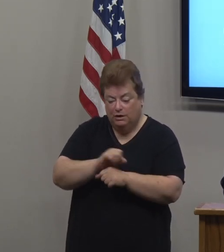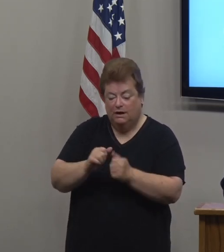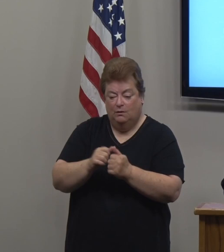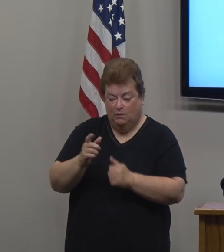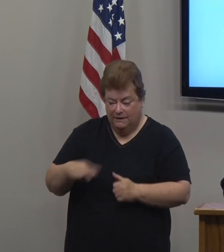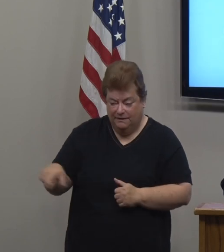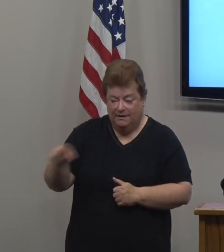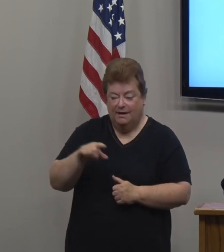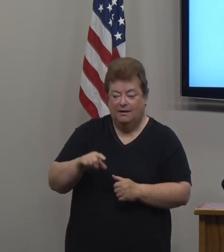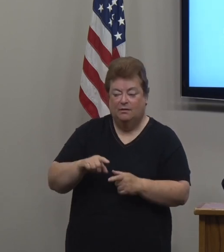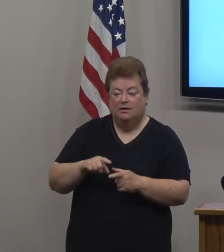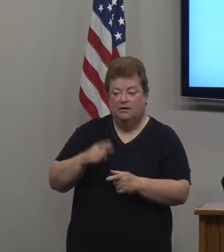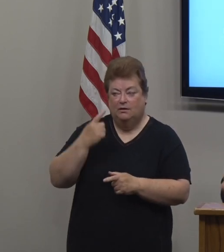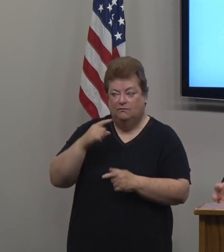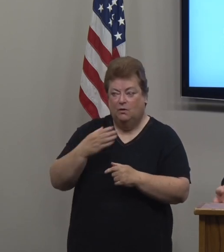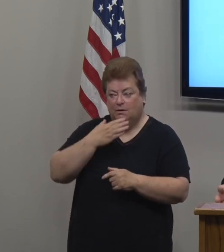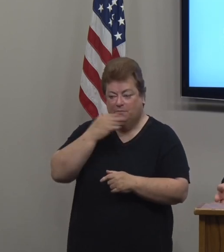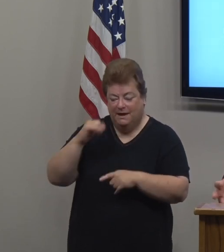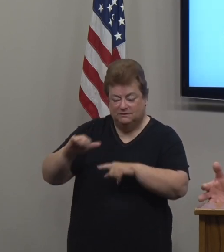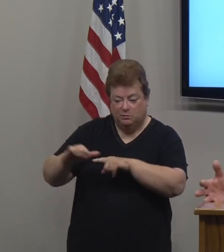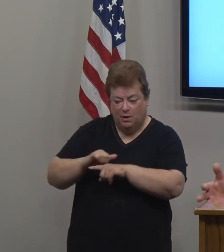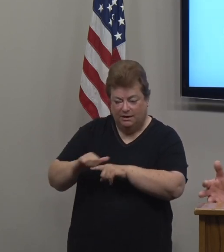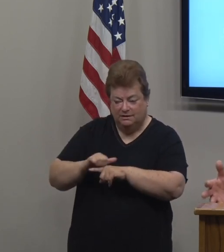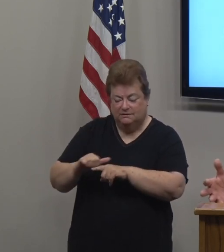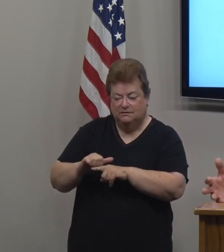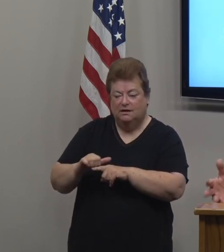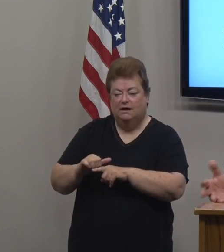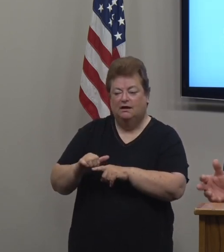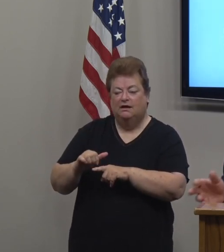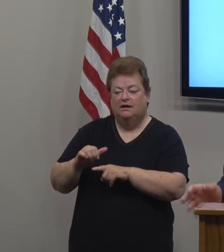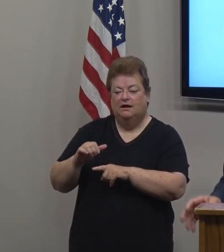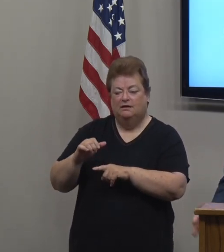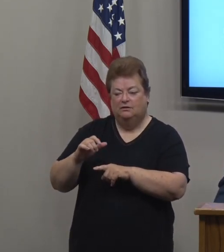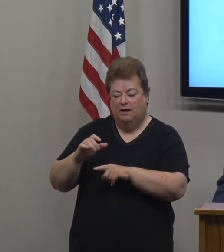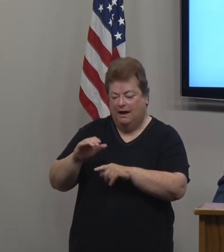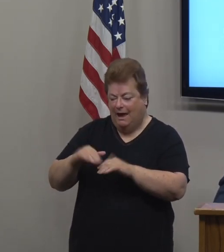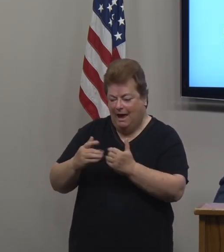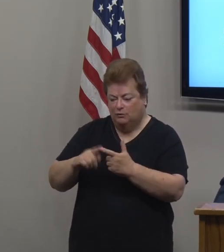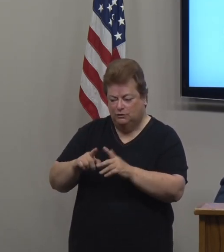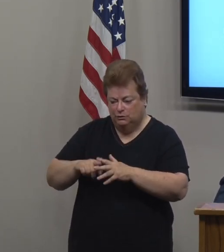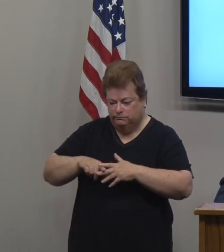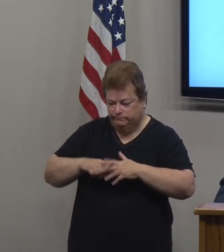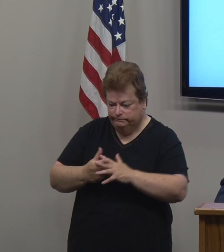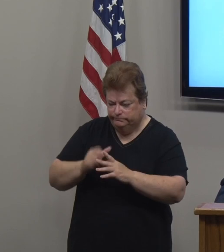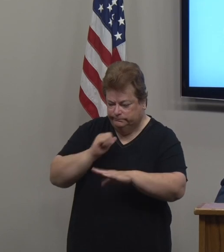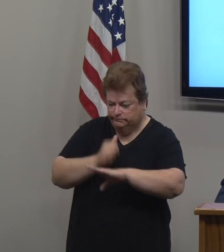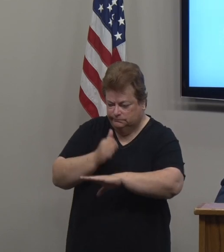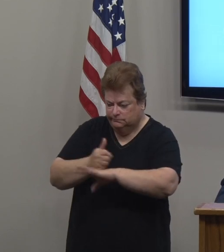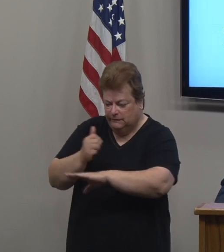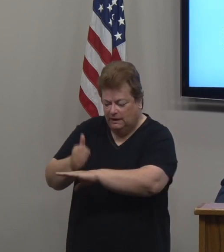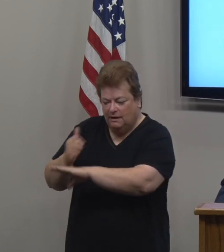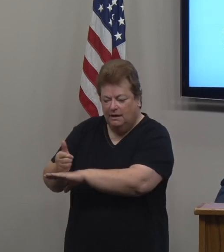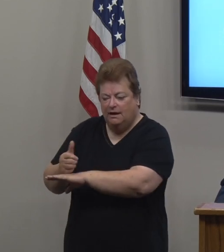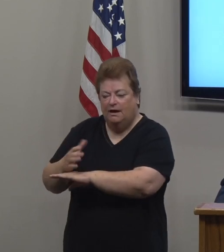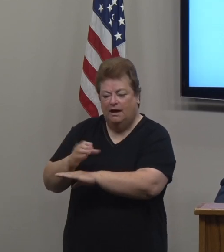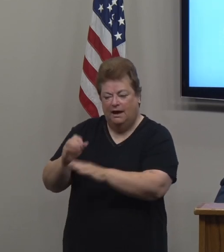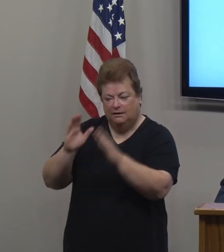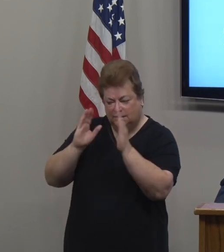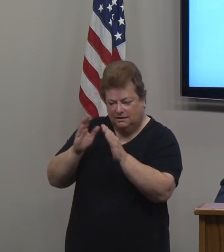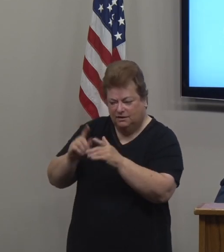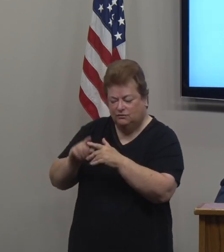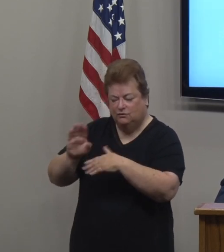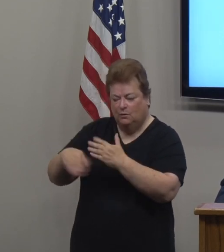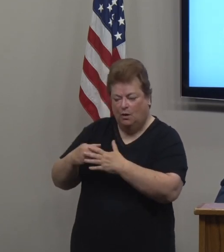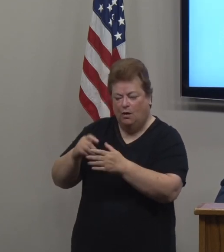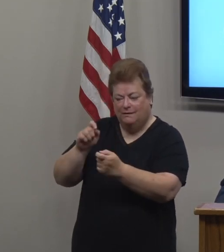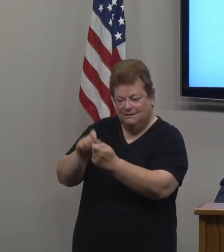them on best practice, working with them for everything to be implemented, and paying attention to those details. And I think they